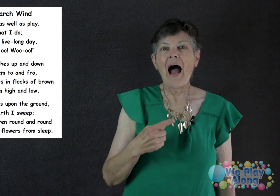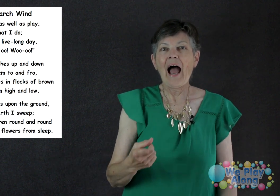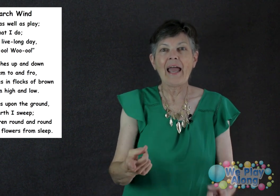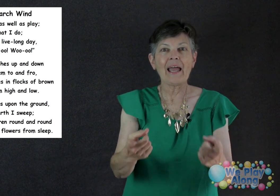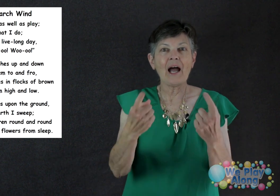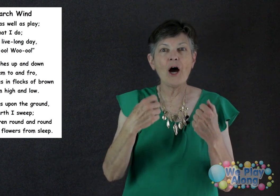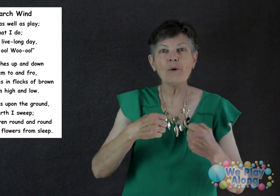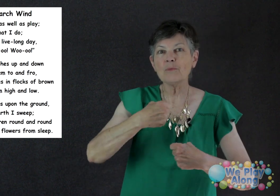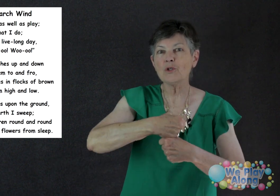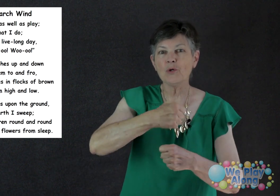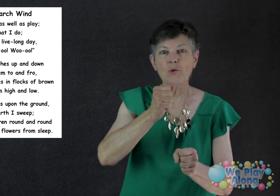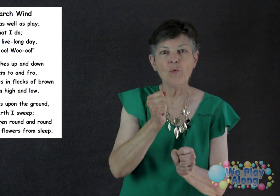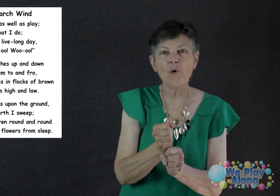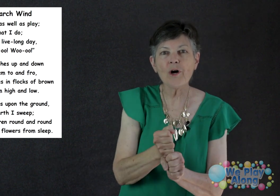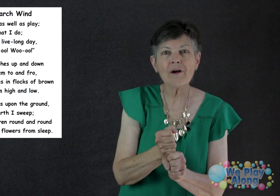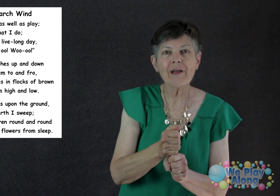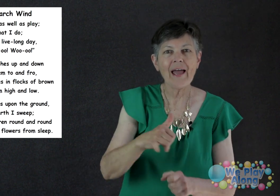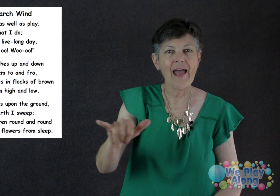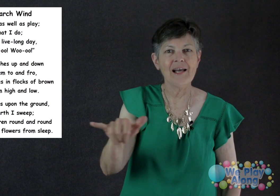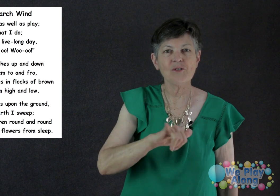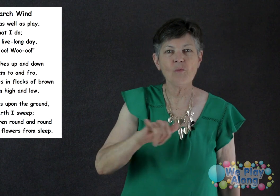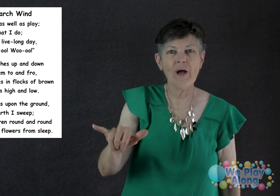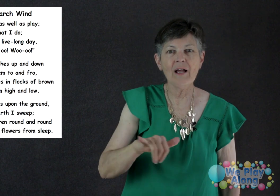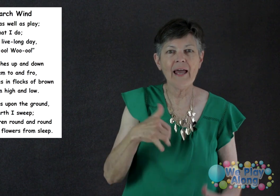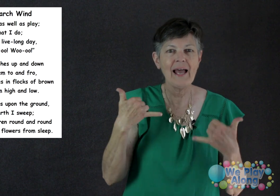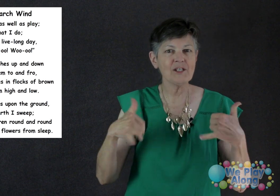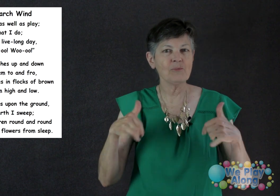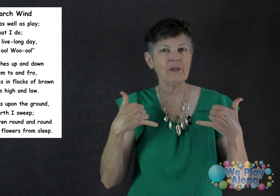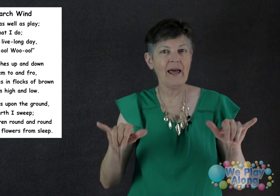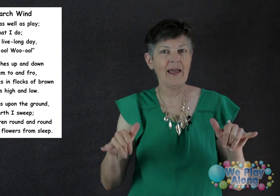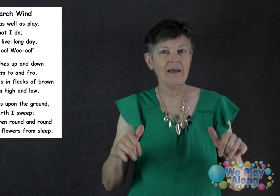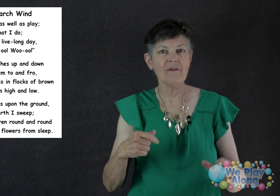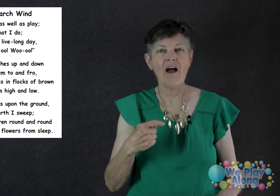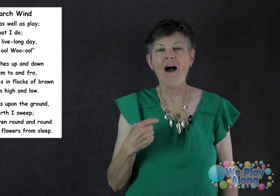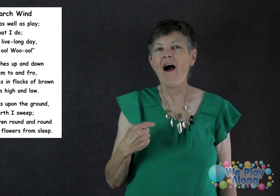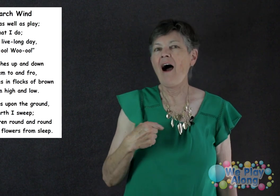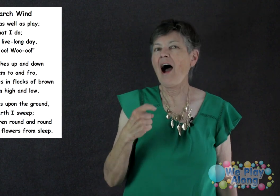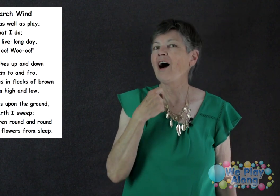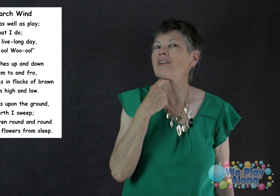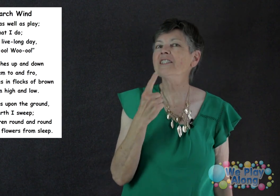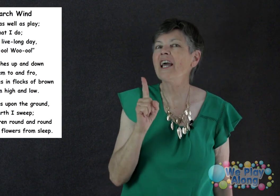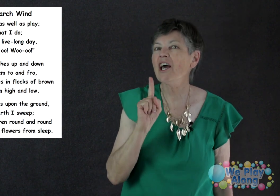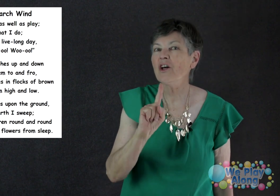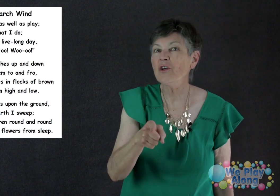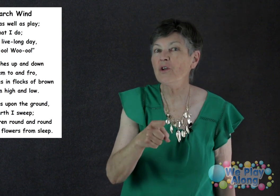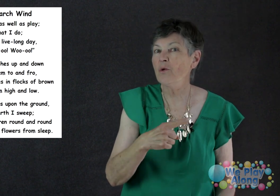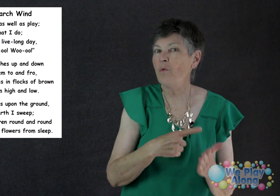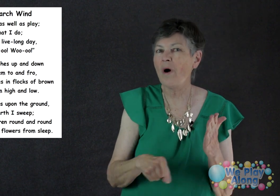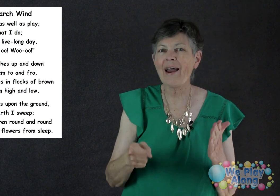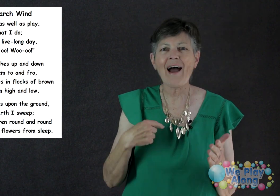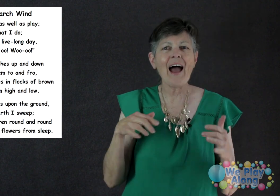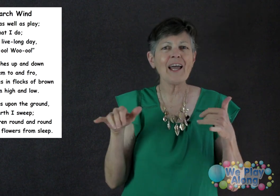I come to work as well as play. I'll tell you what I